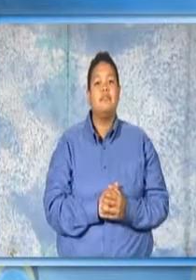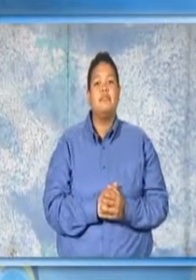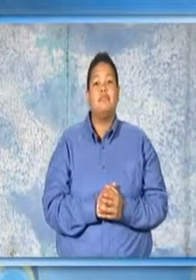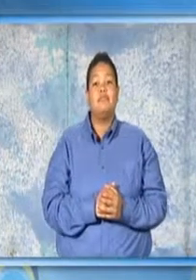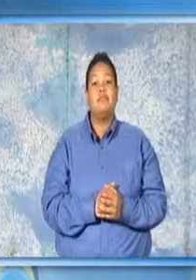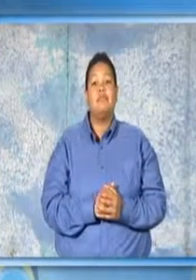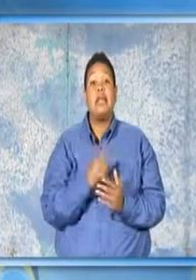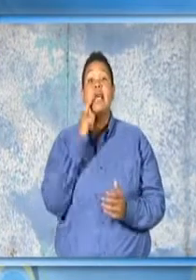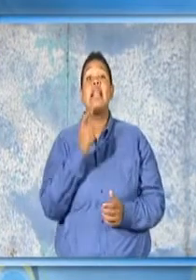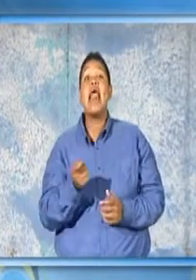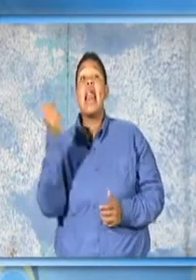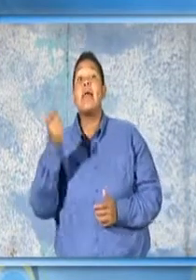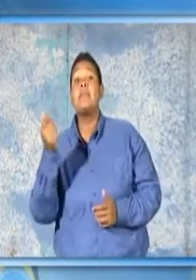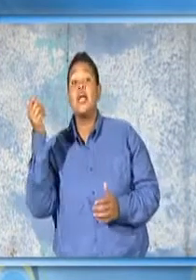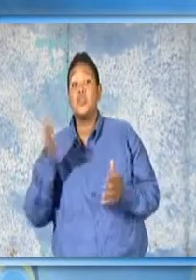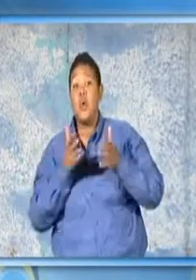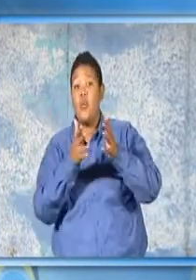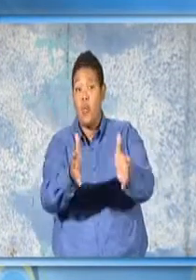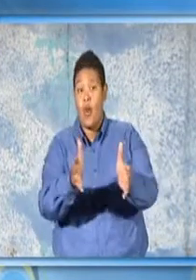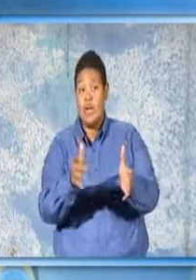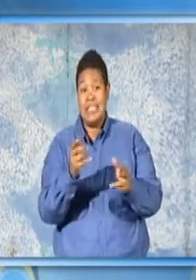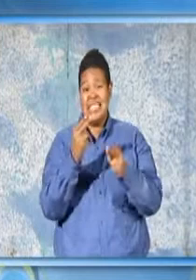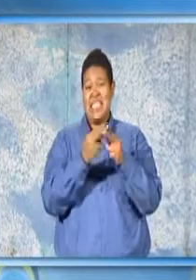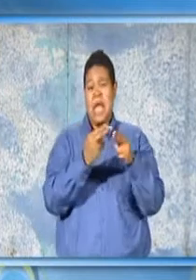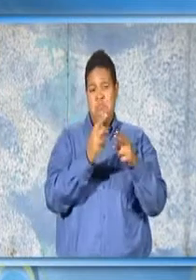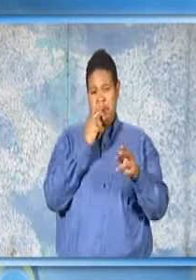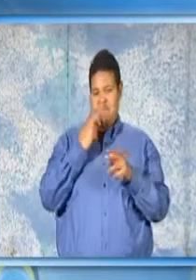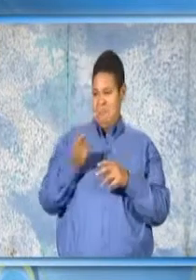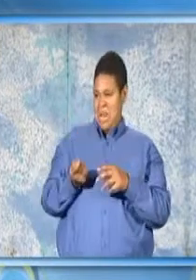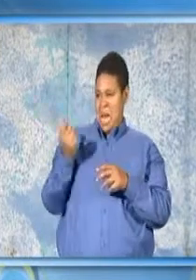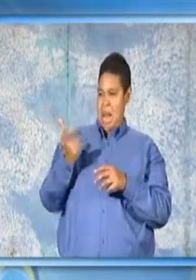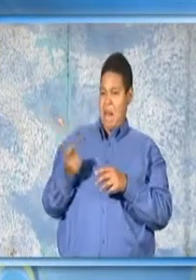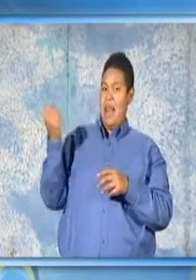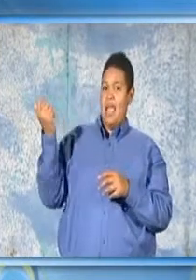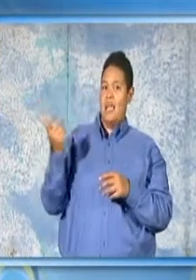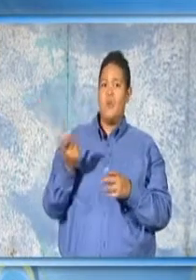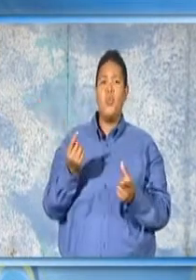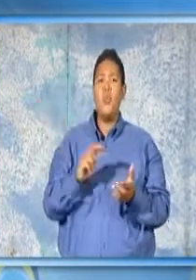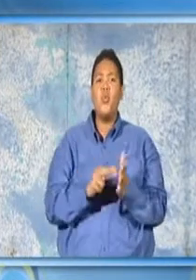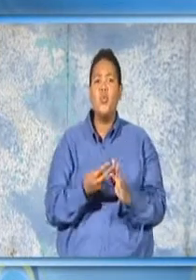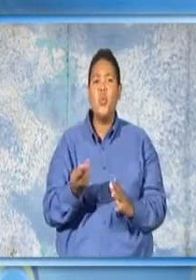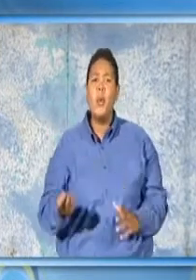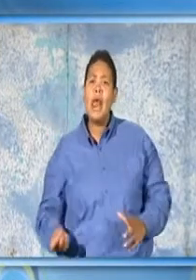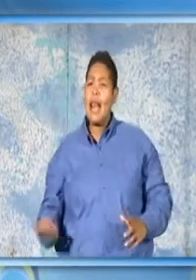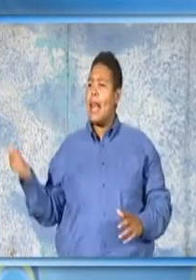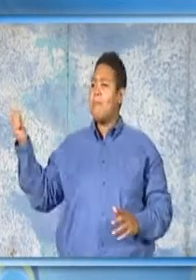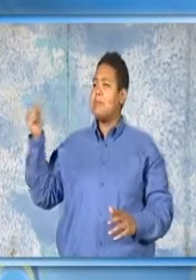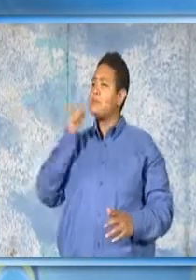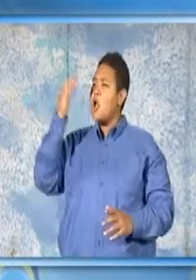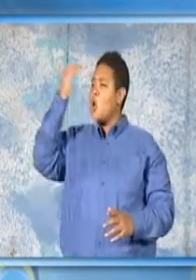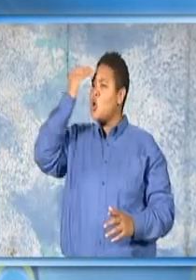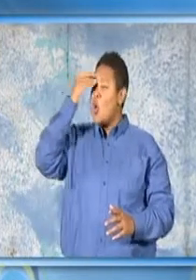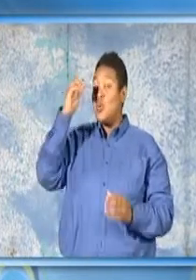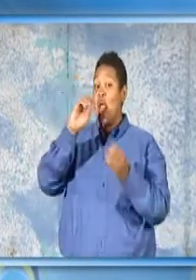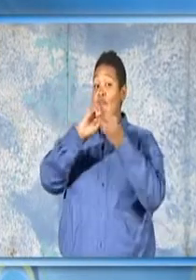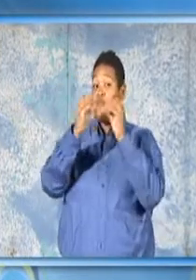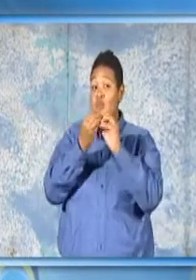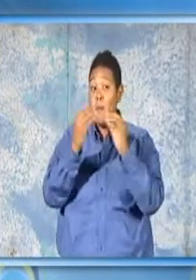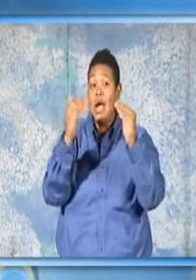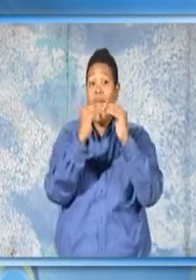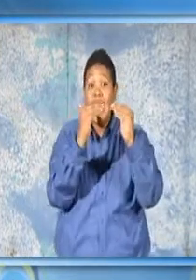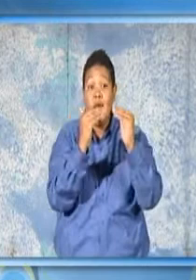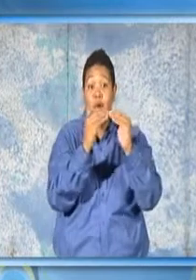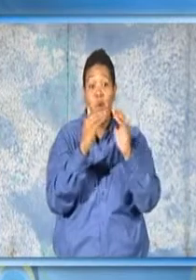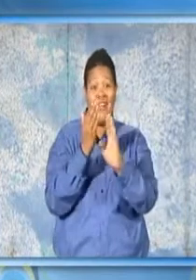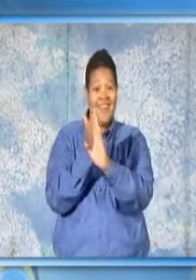In the elimination method, as the name suggests, we eliminate an unknown which has numerically equal